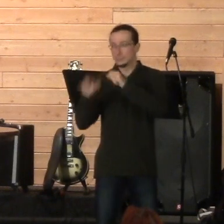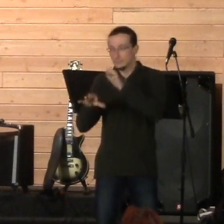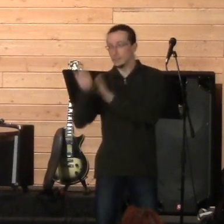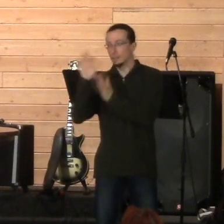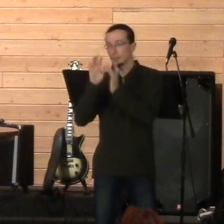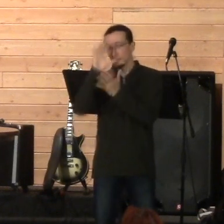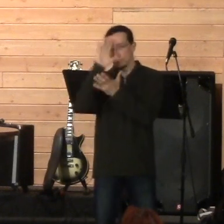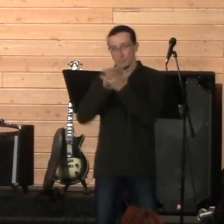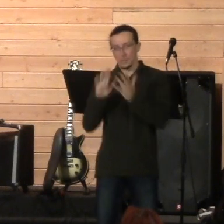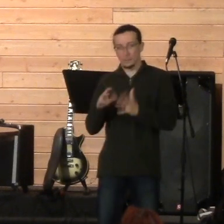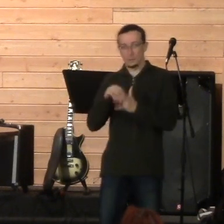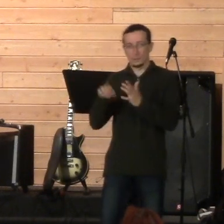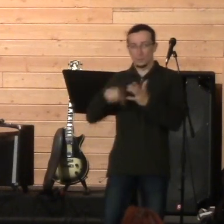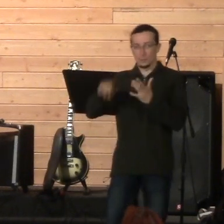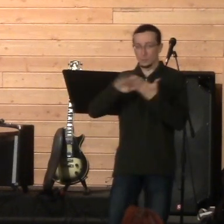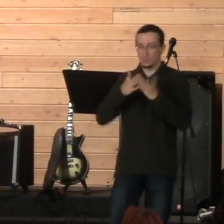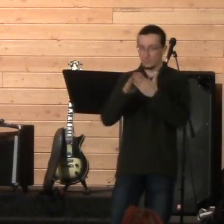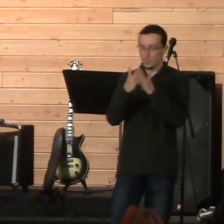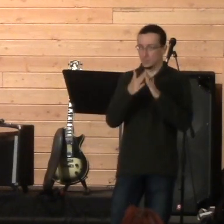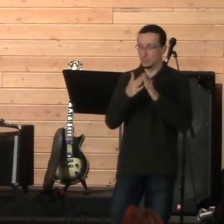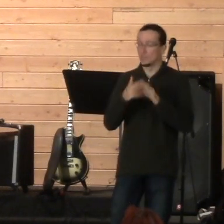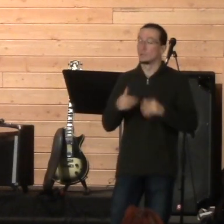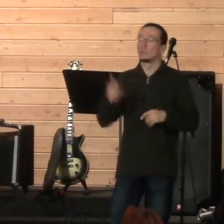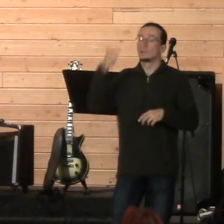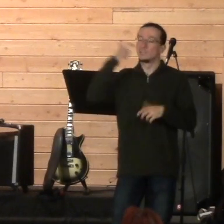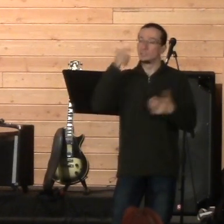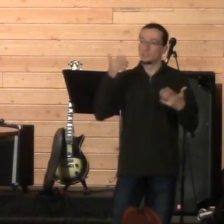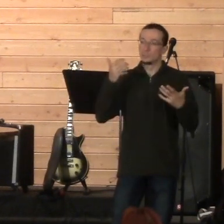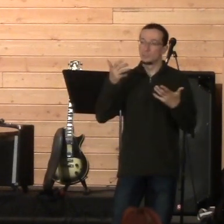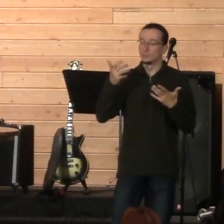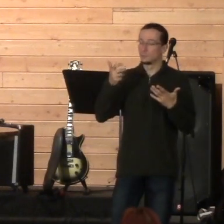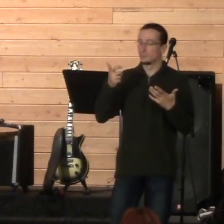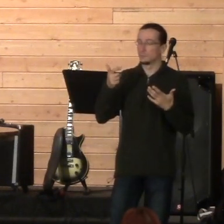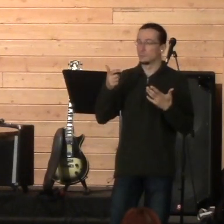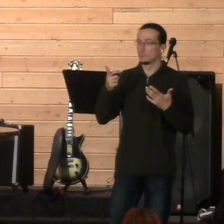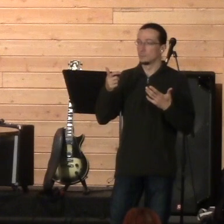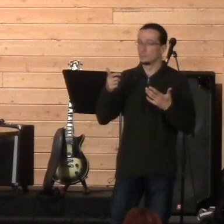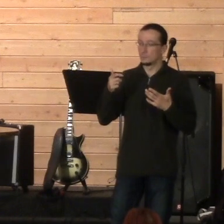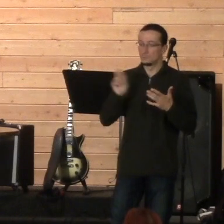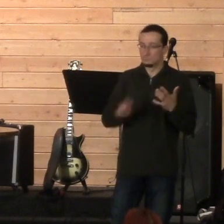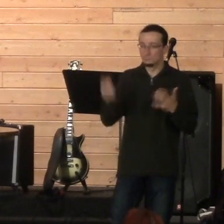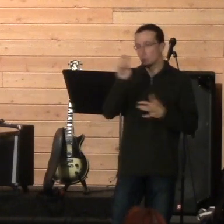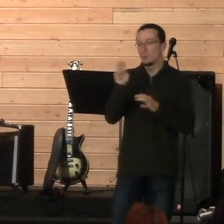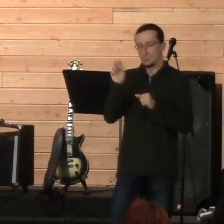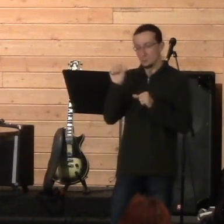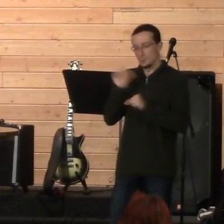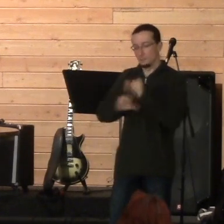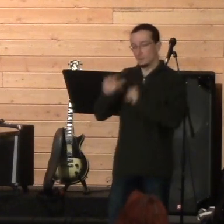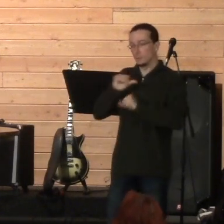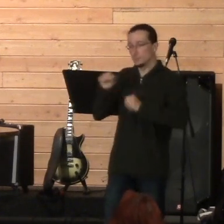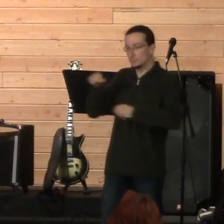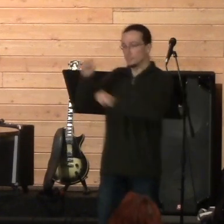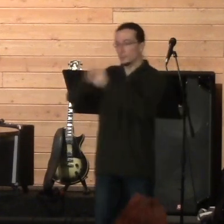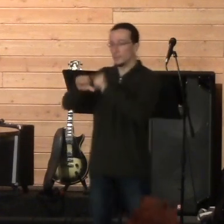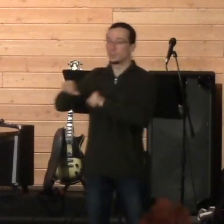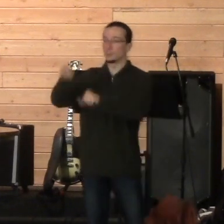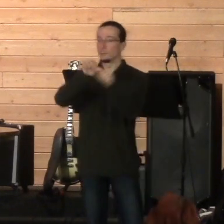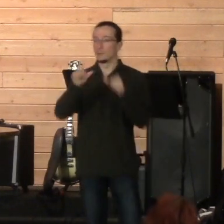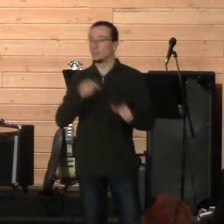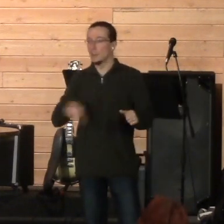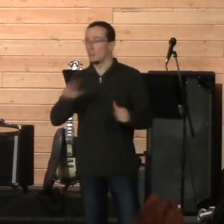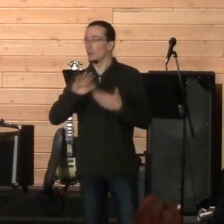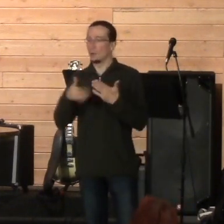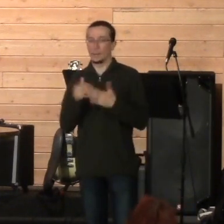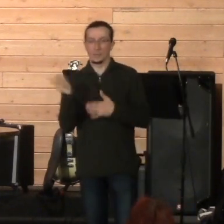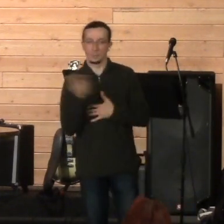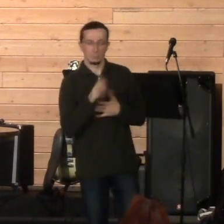communities. And he's just having fellowship with them on the journey. And they're asking him, Paul, where are you heading